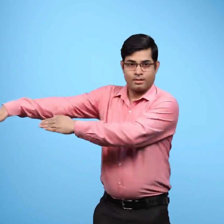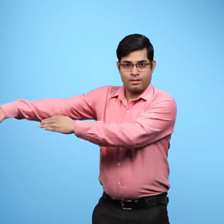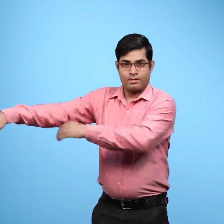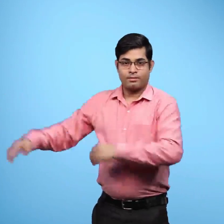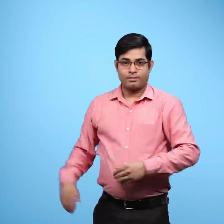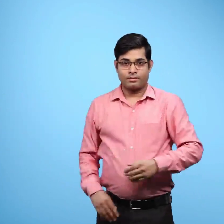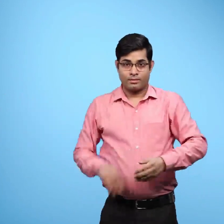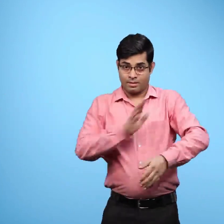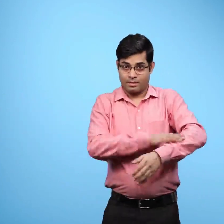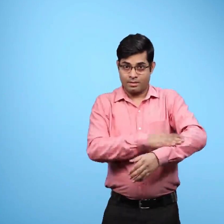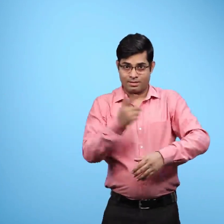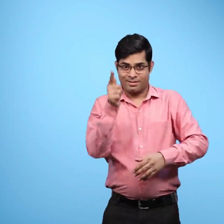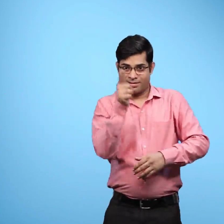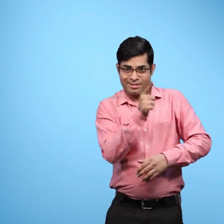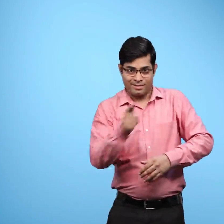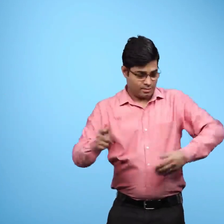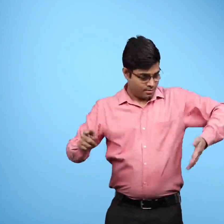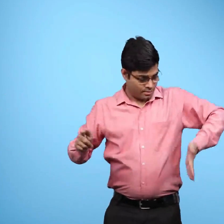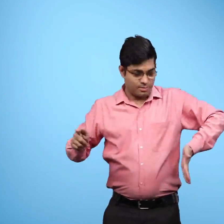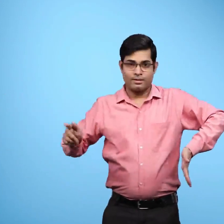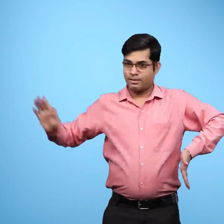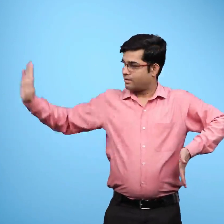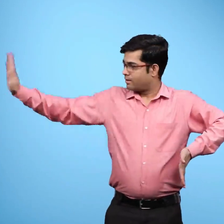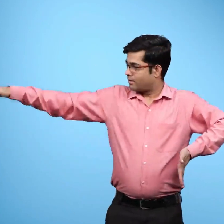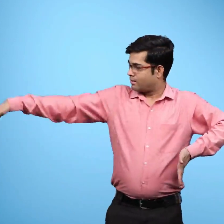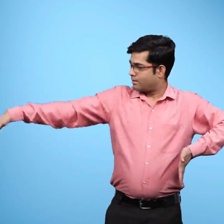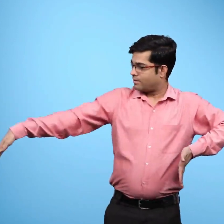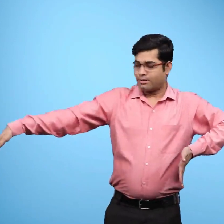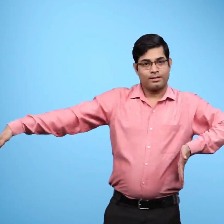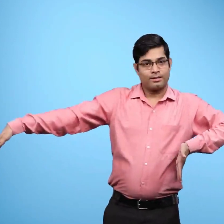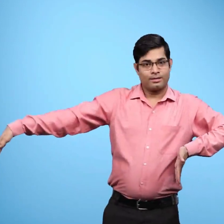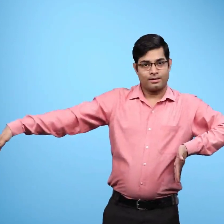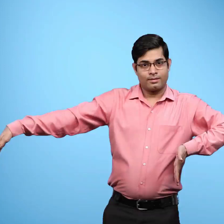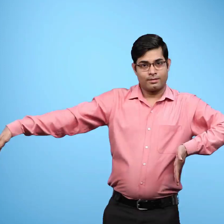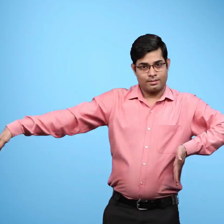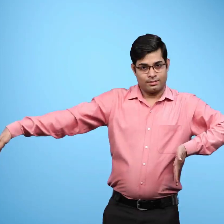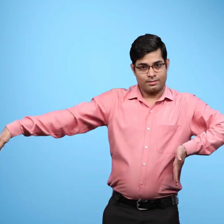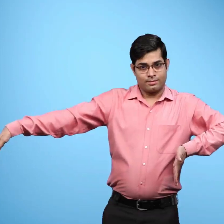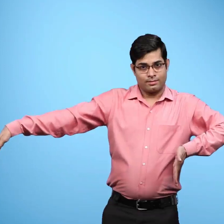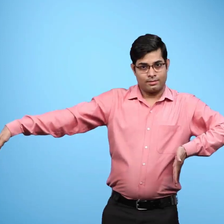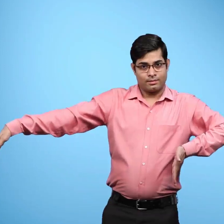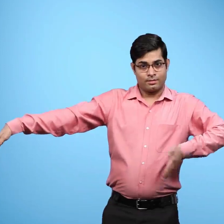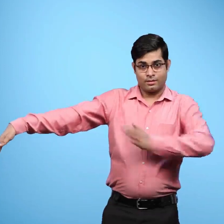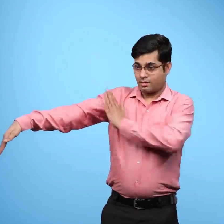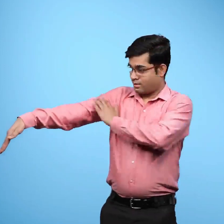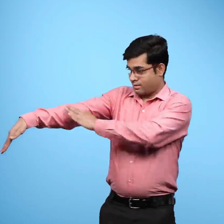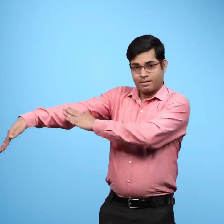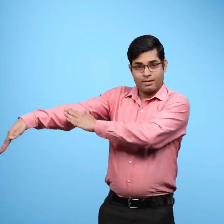the ground, and right arm is slanting away from body but bent towards body from the